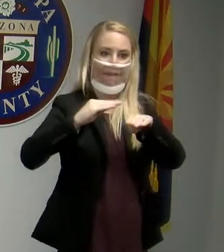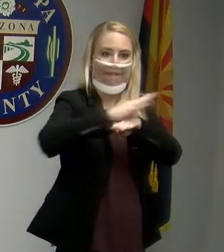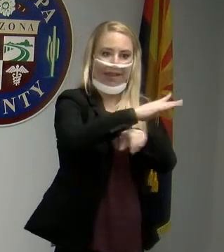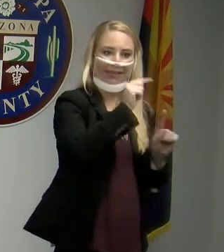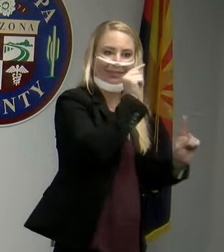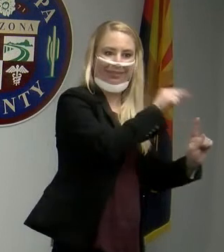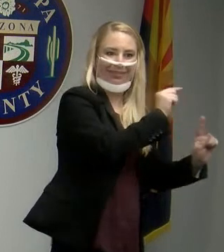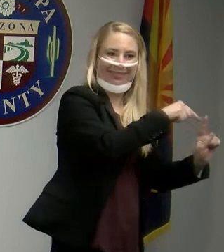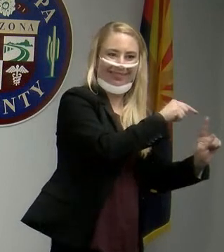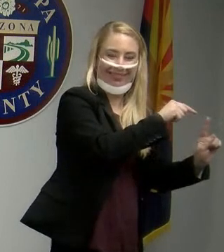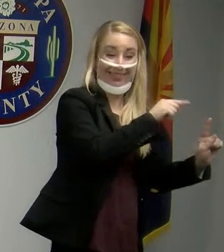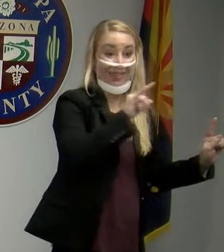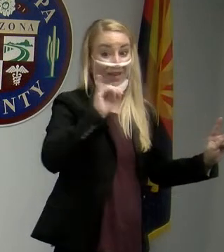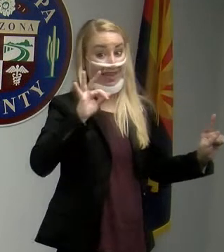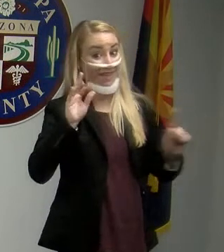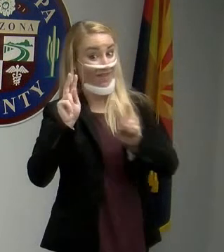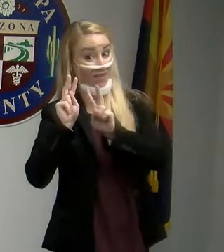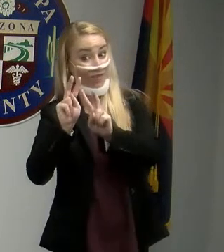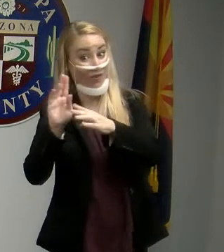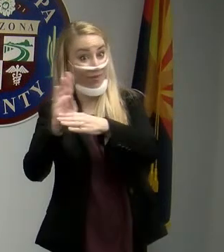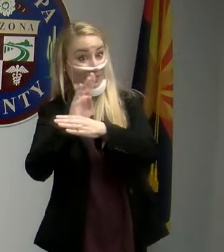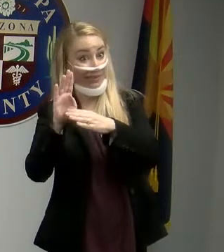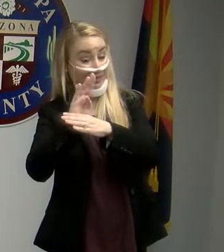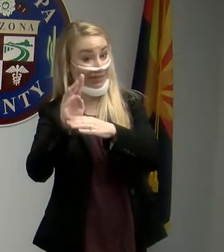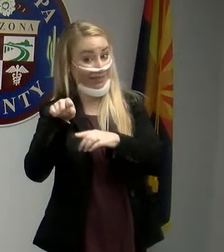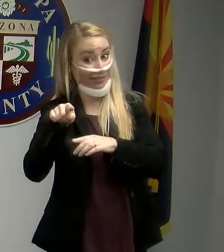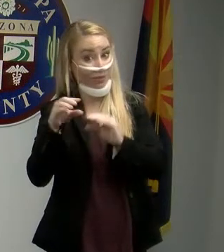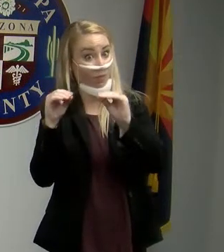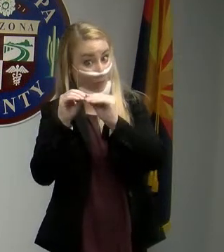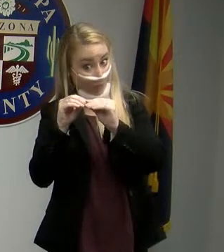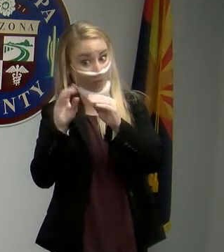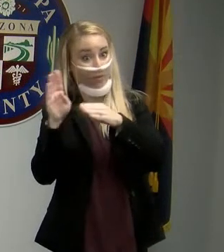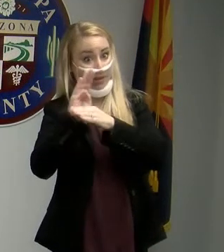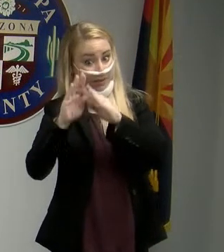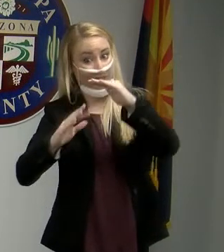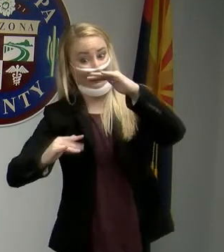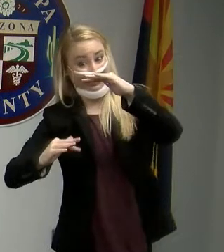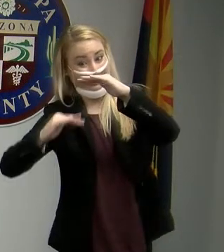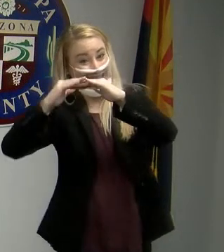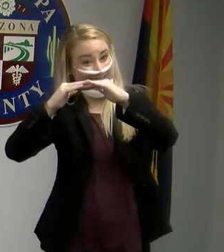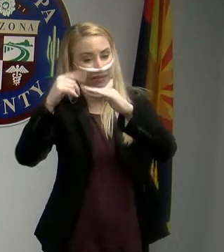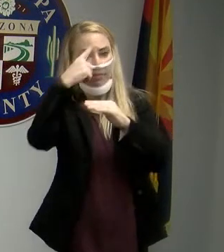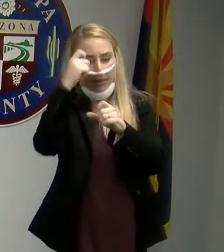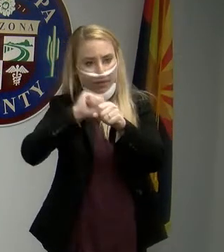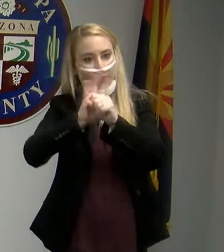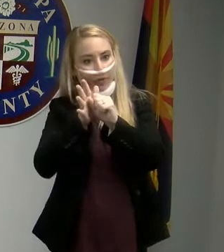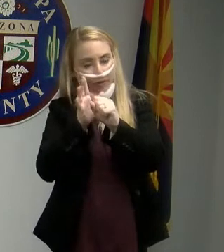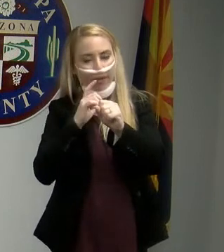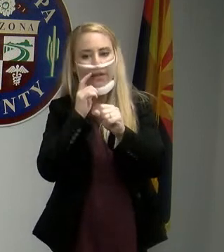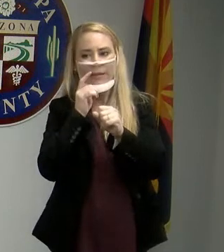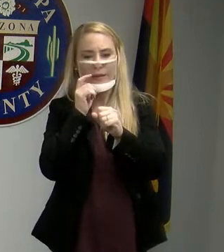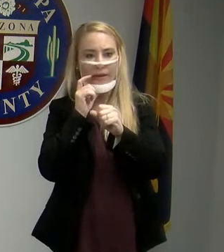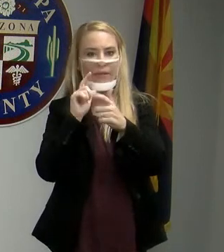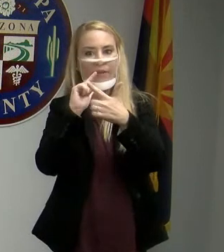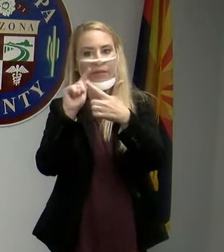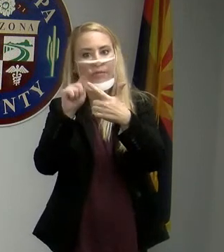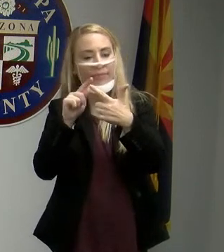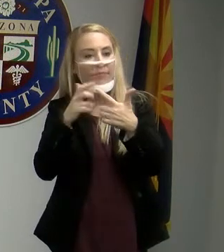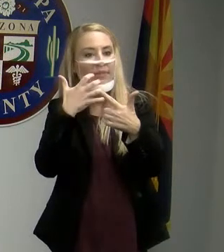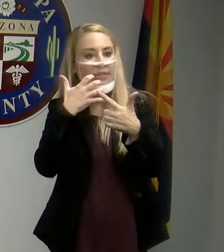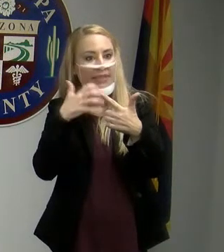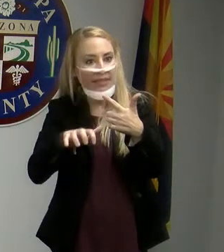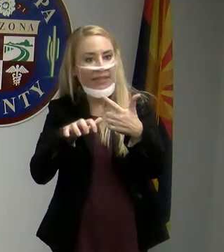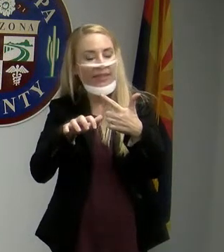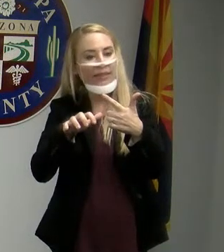if funeral homes are experiencing higher numbers than normal because of COVID, because of other issues, the